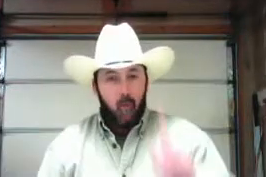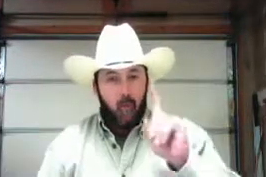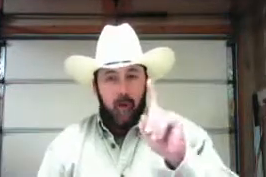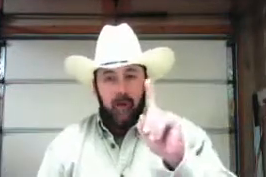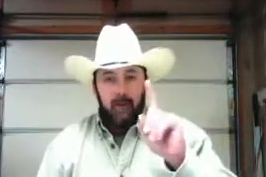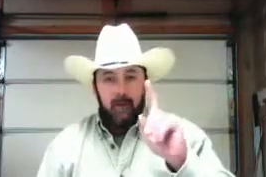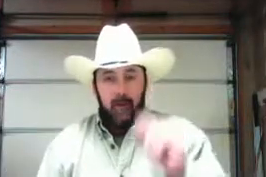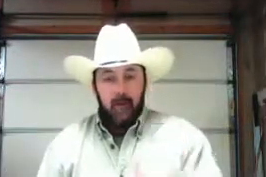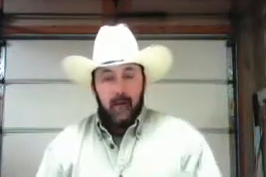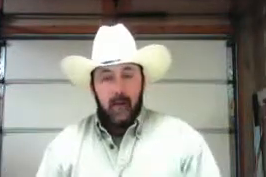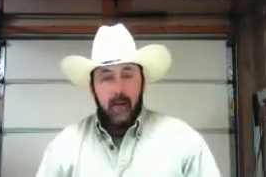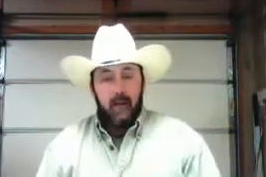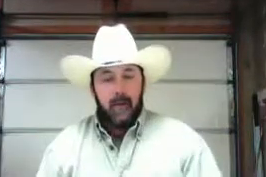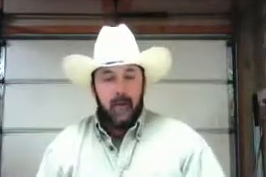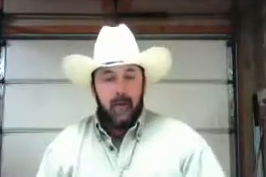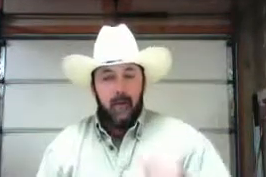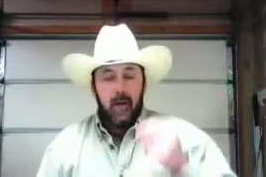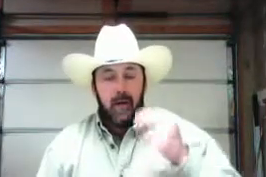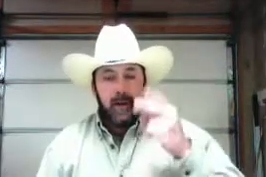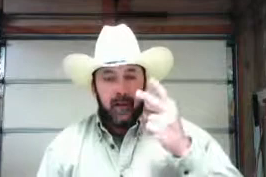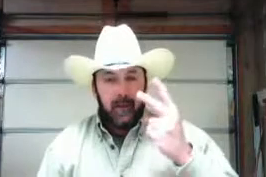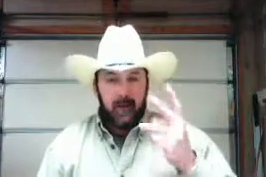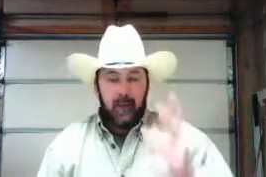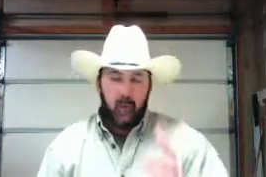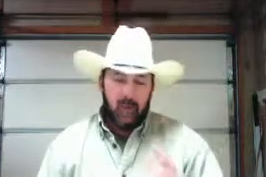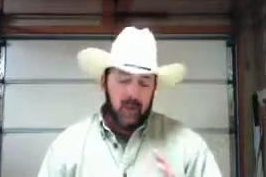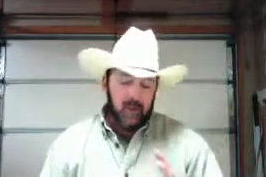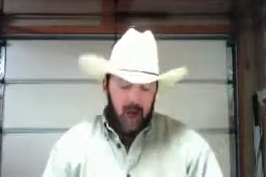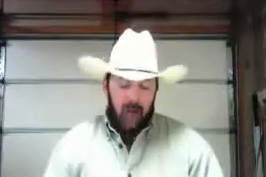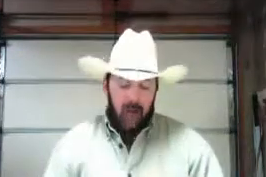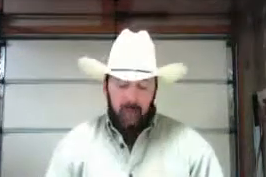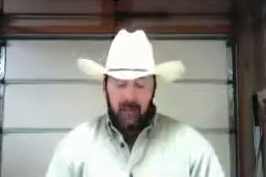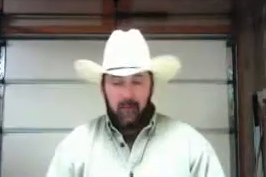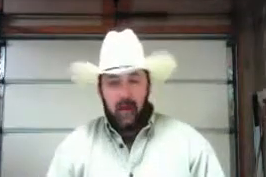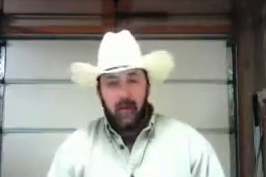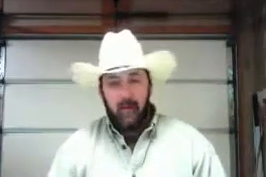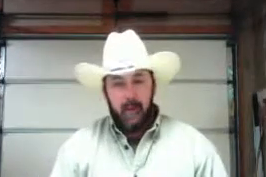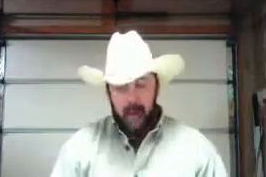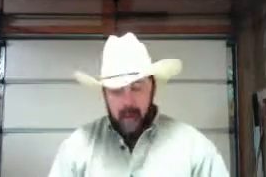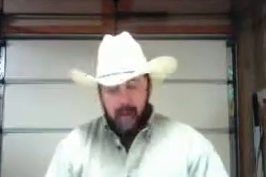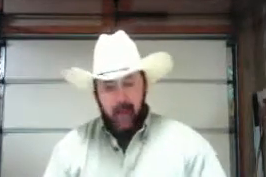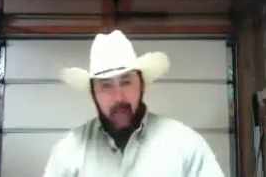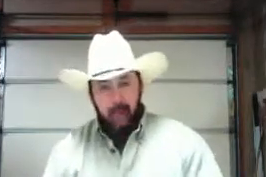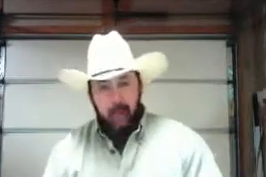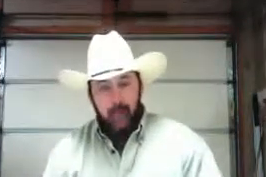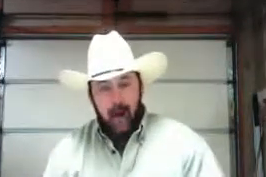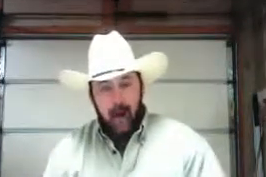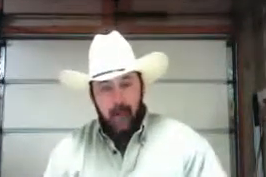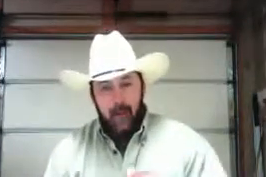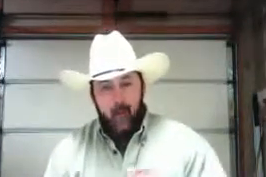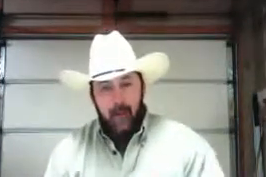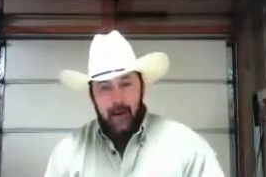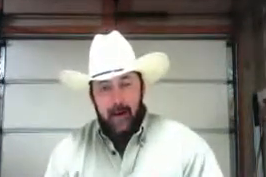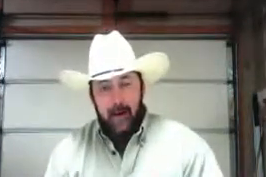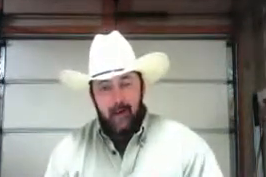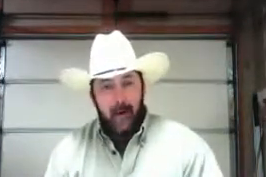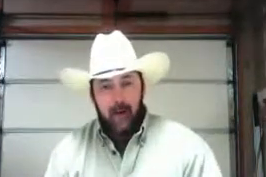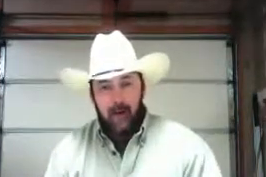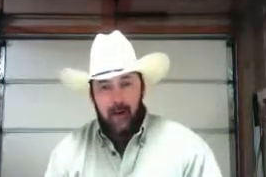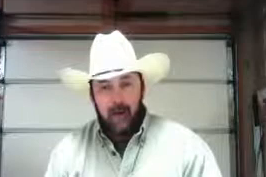one. And number two, the intelligence of which these documents have come to me, and they are written out, you've got to understand